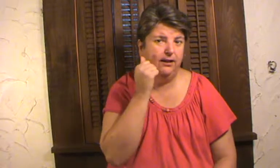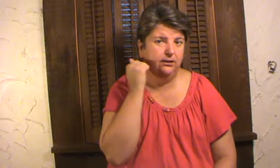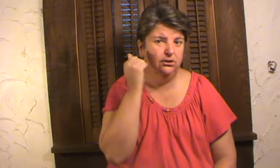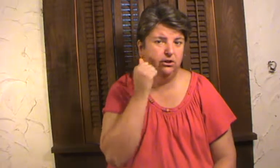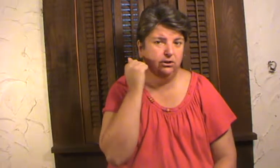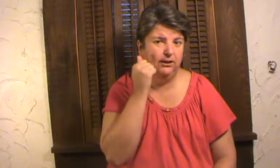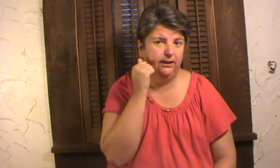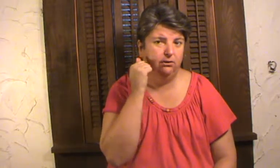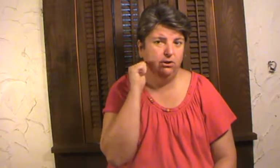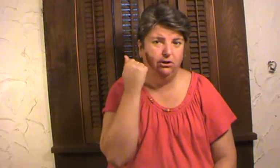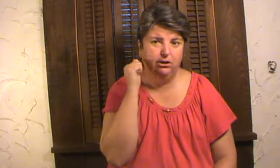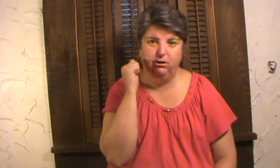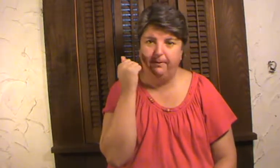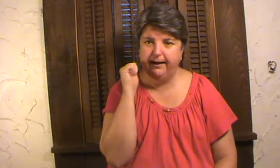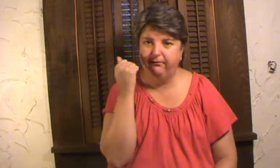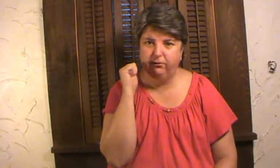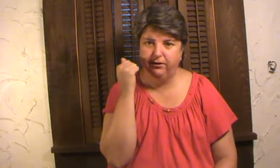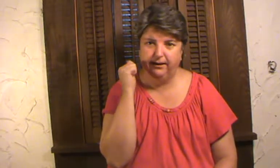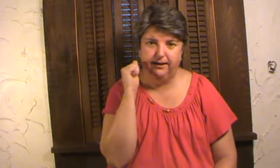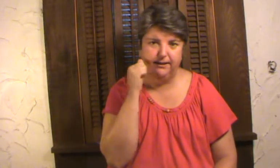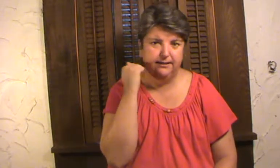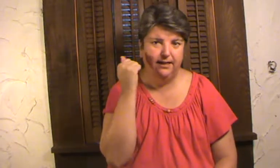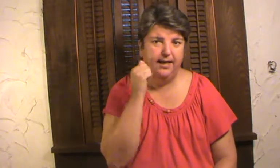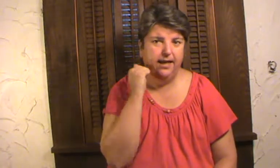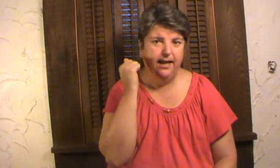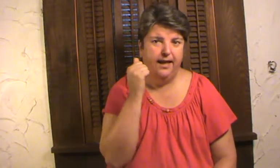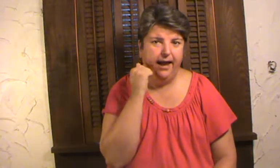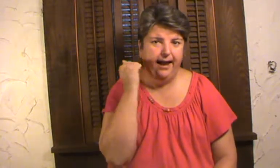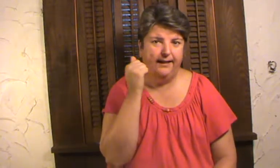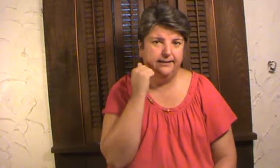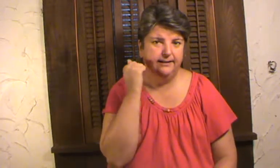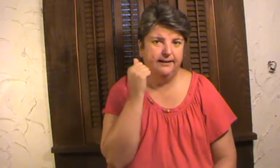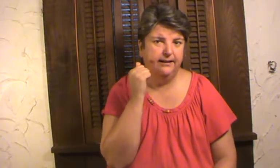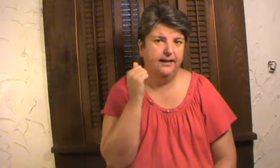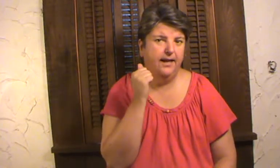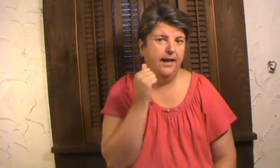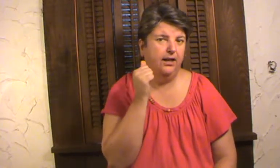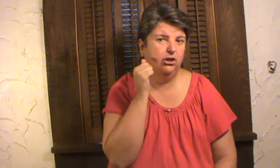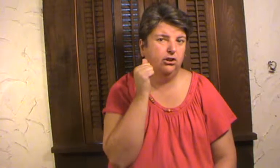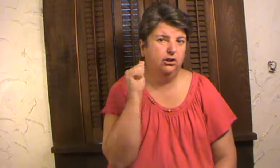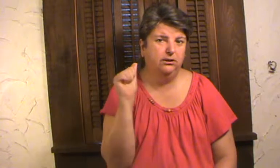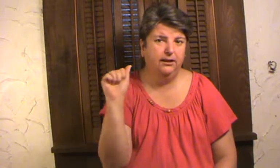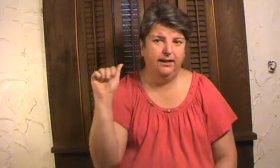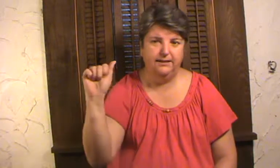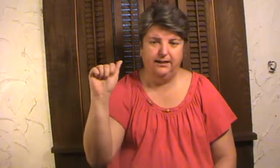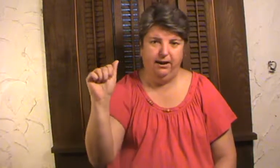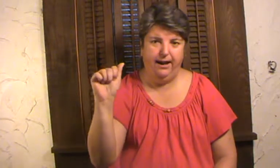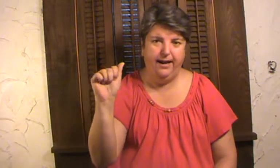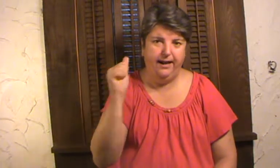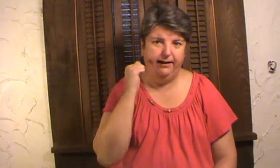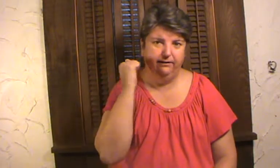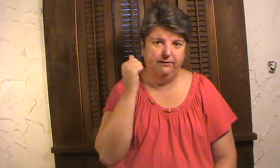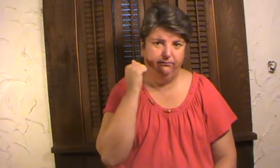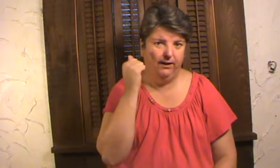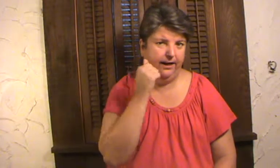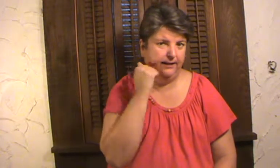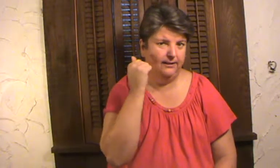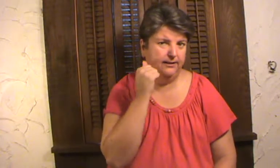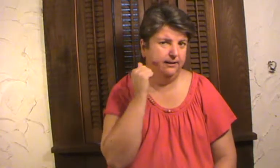of circle it, or you can go back and forth like this. Aunt. And girl, and it's an A hand for aunt,